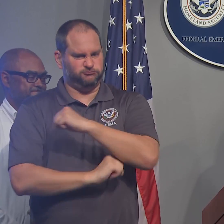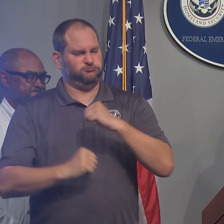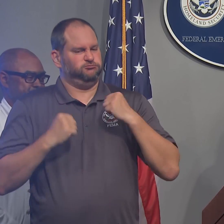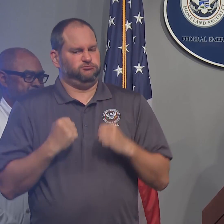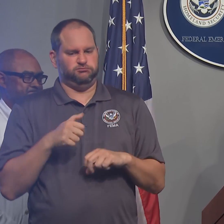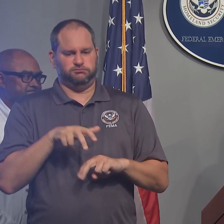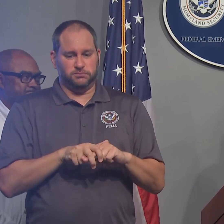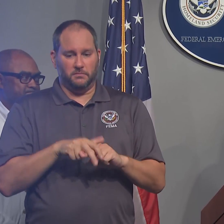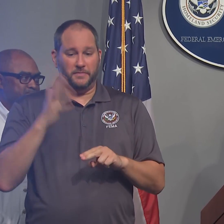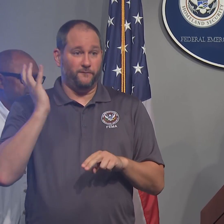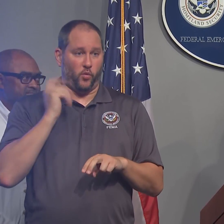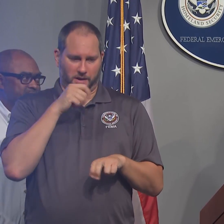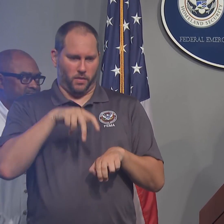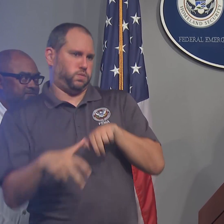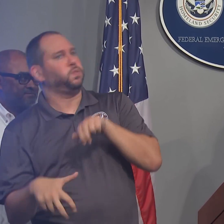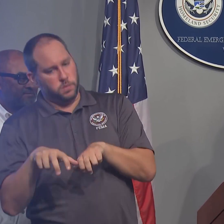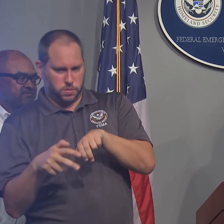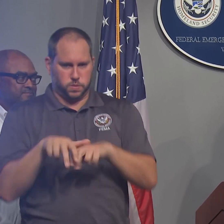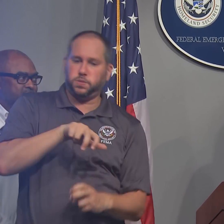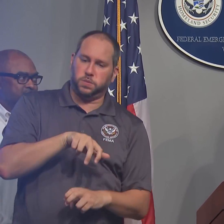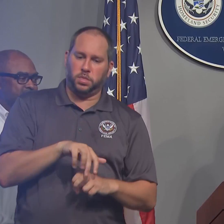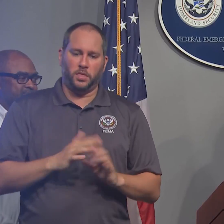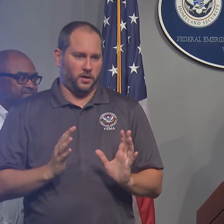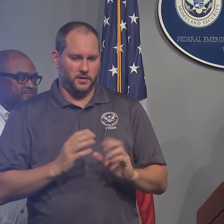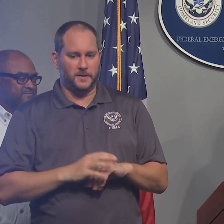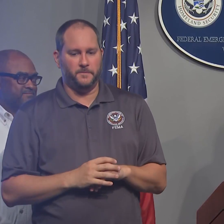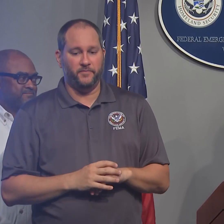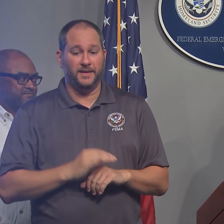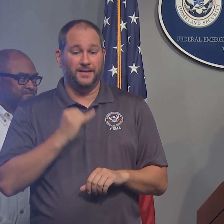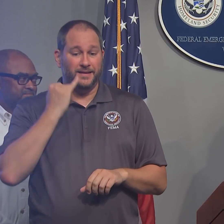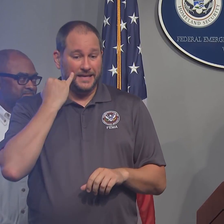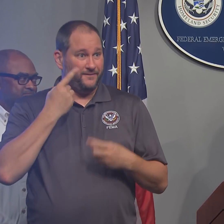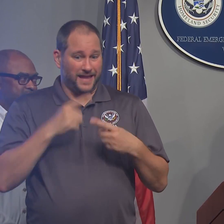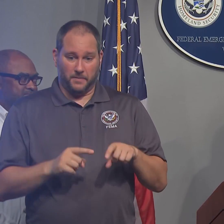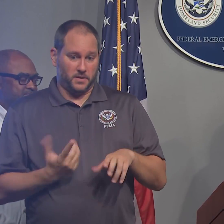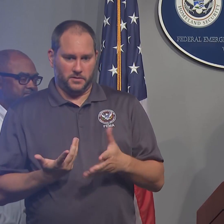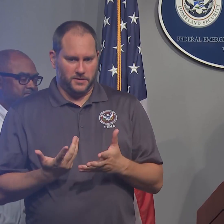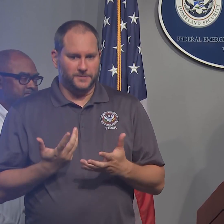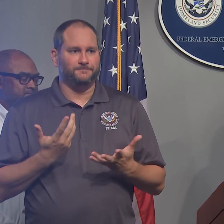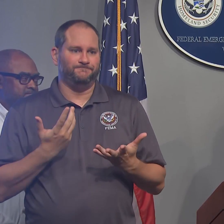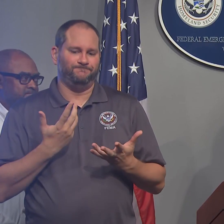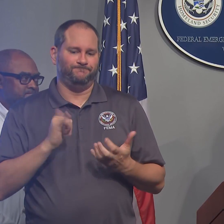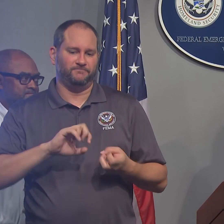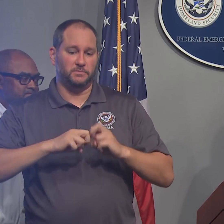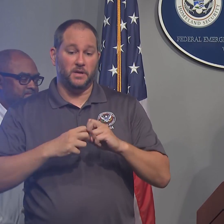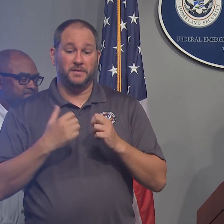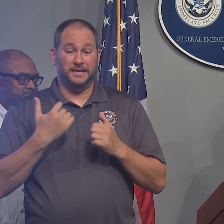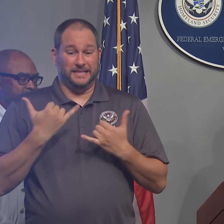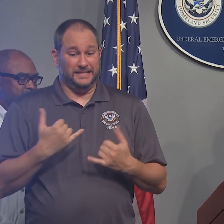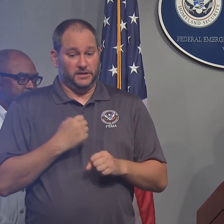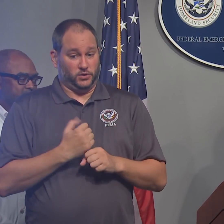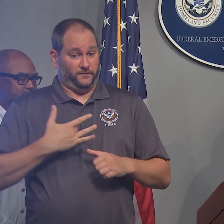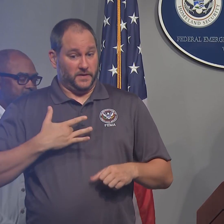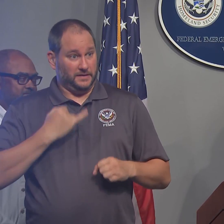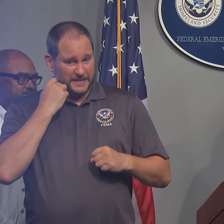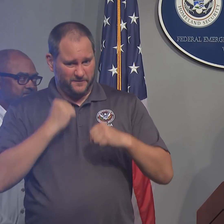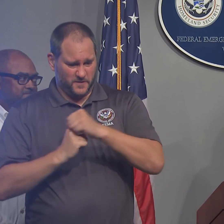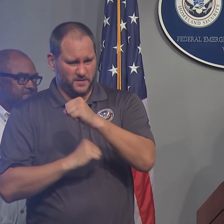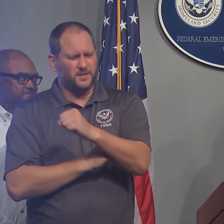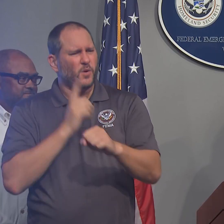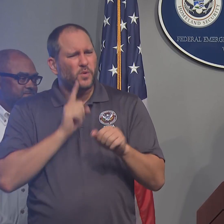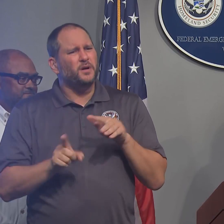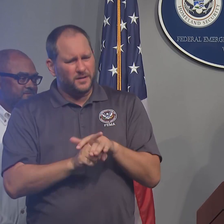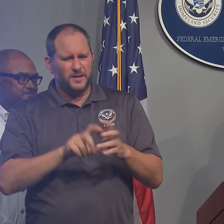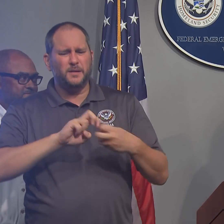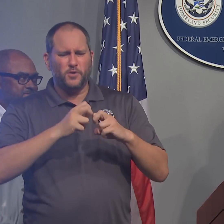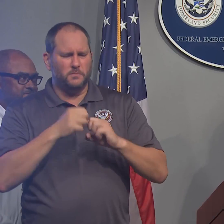when that occurs, look, we're going to have some problems. We're going to have to troubleshoot some gaps that pop up. But we have solid communication with